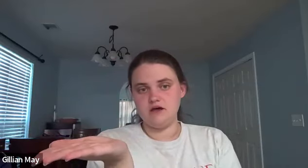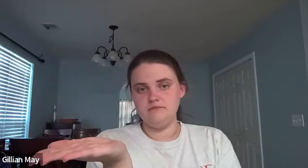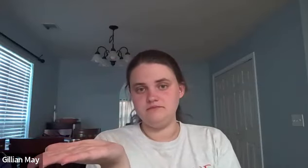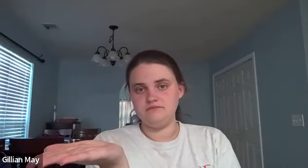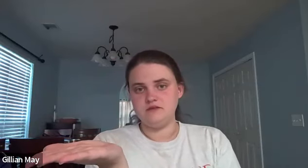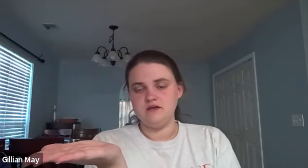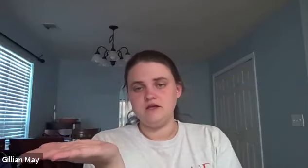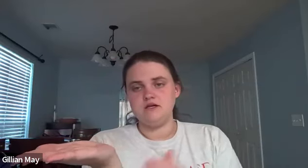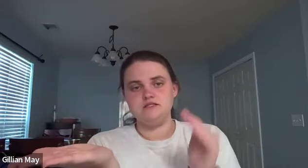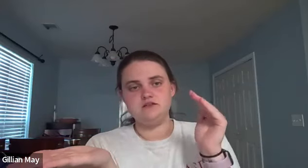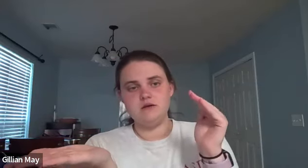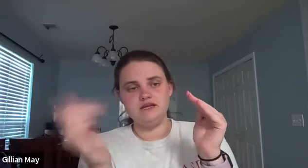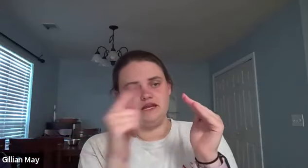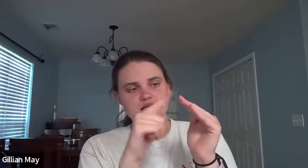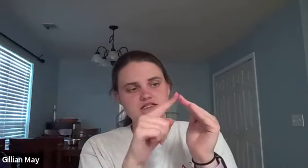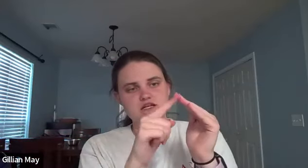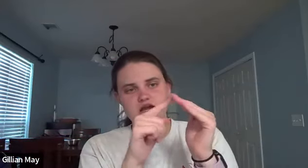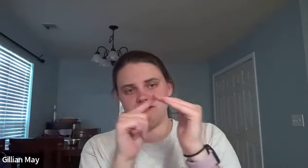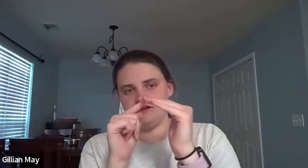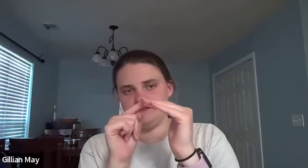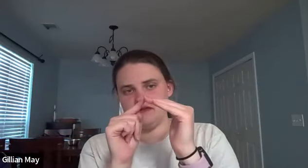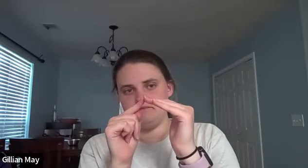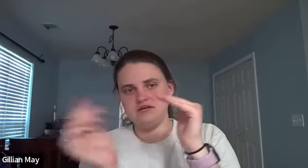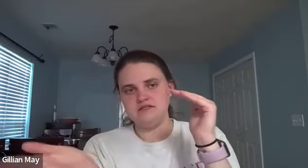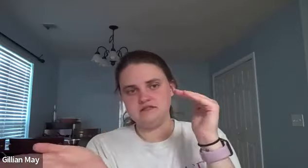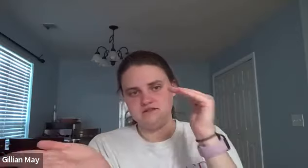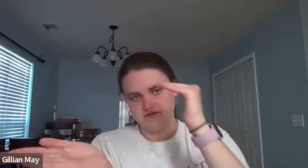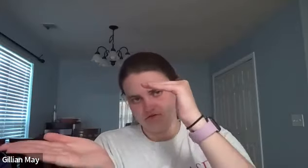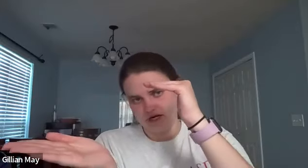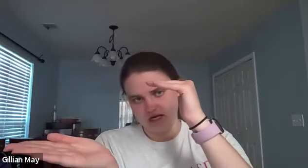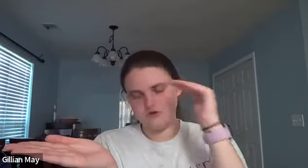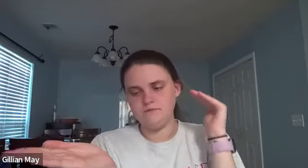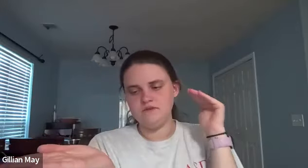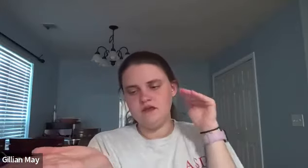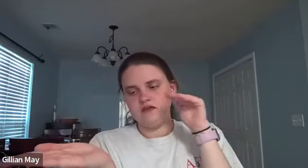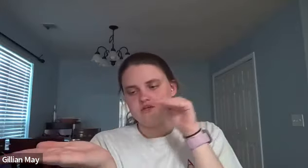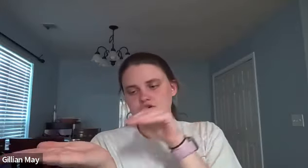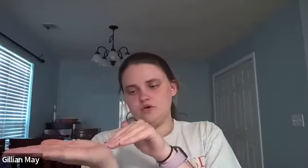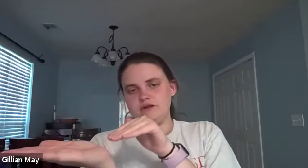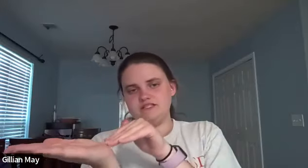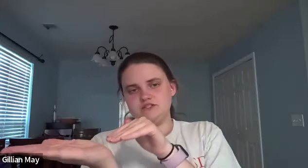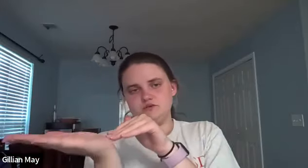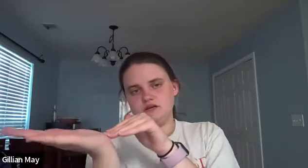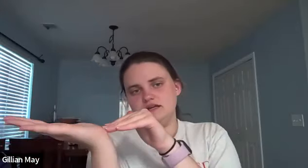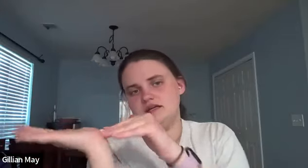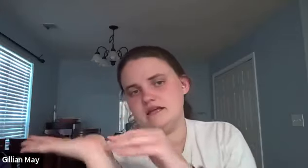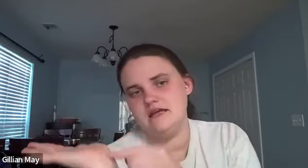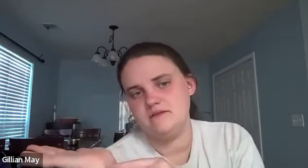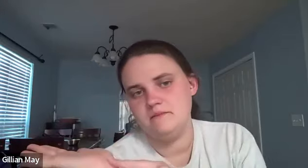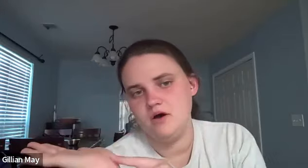up. Dominant hand is going to have it kind of like that bent right angle. You're going to hit the